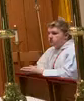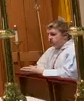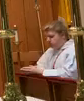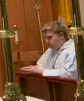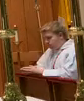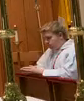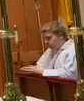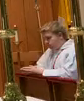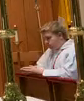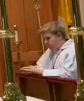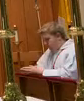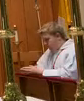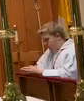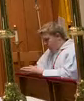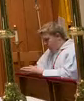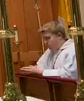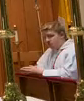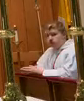The body of Christ.